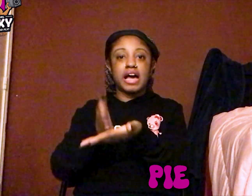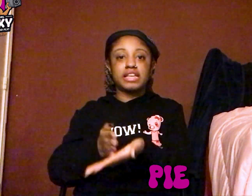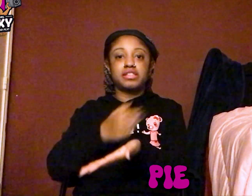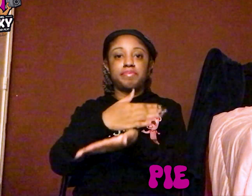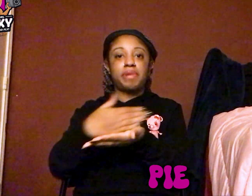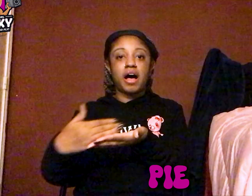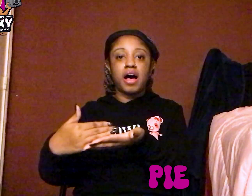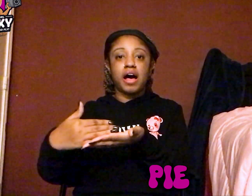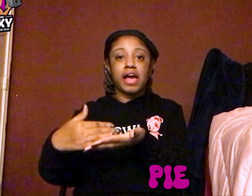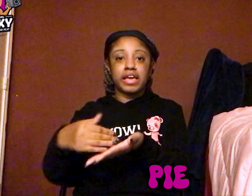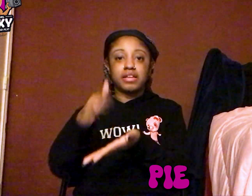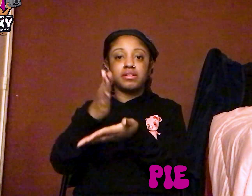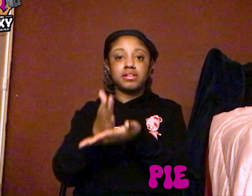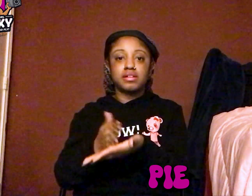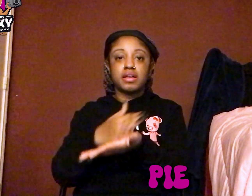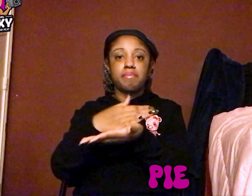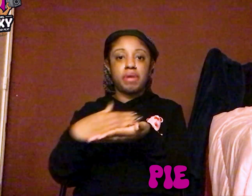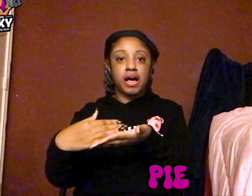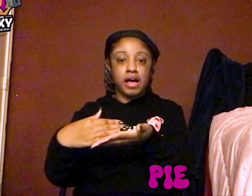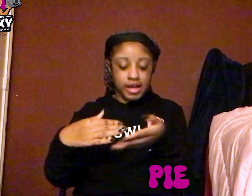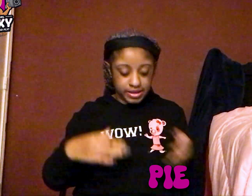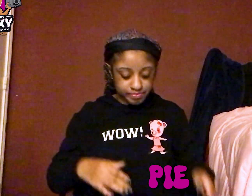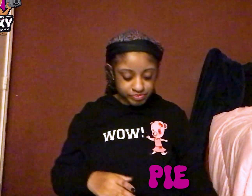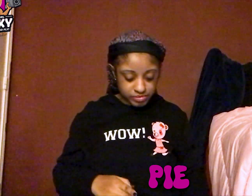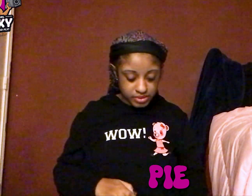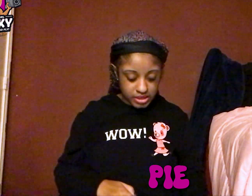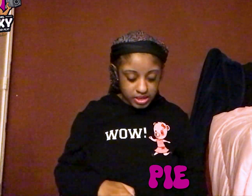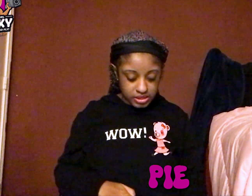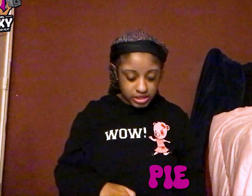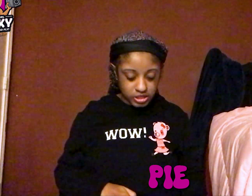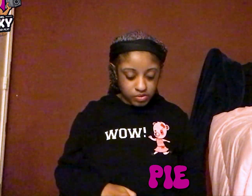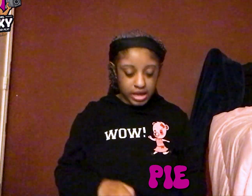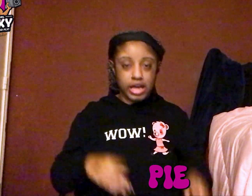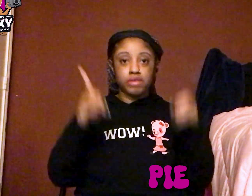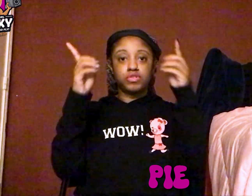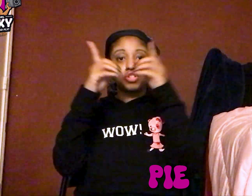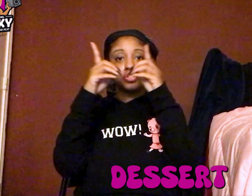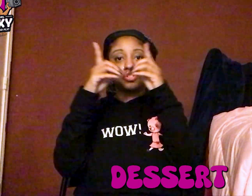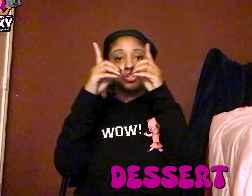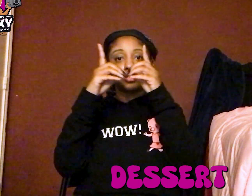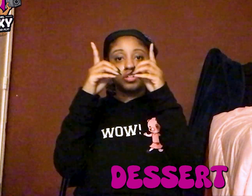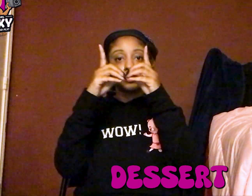slice of pie. Pie. Then you have dessert.